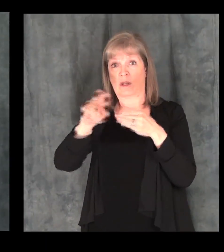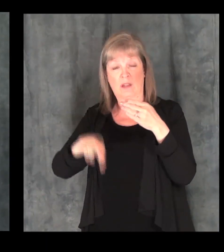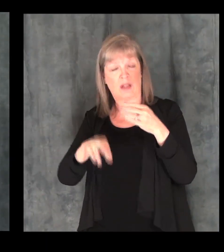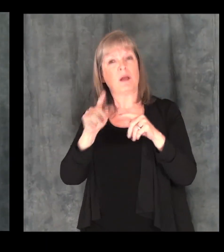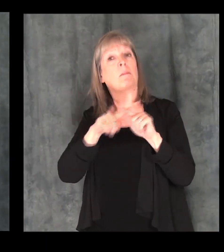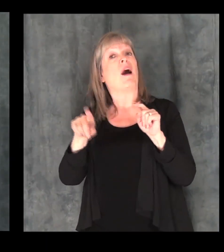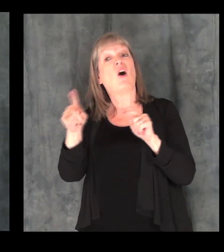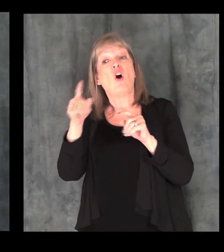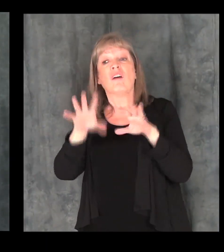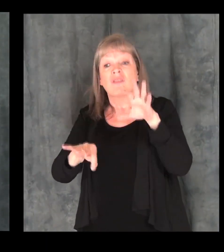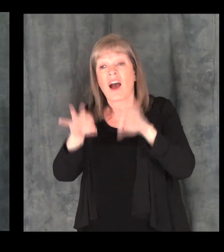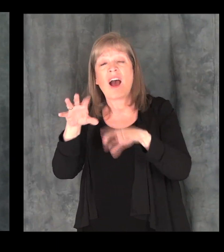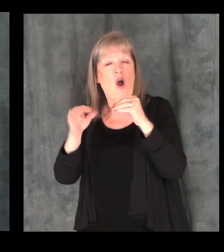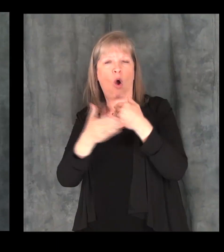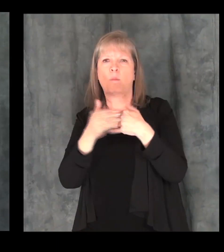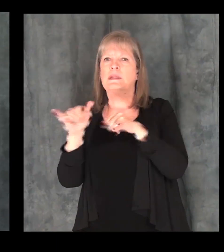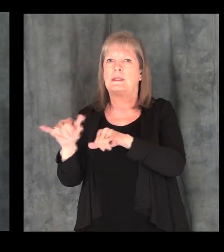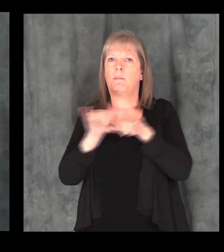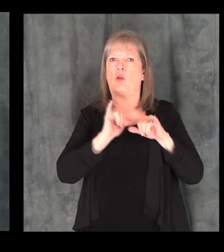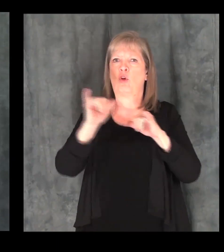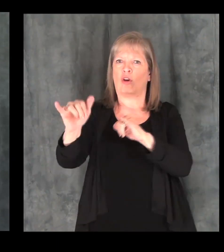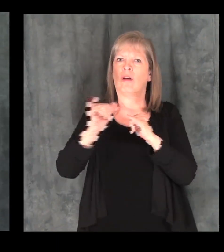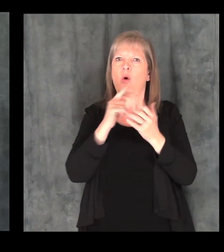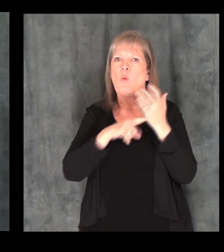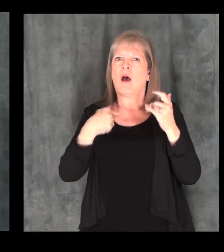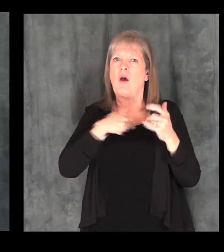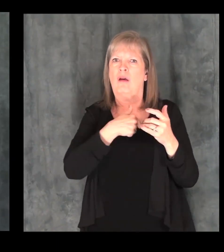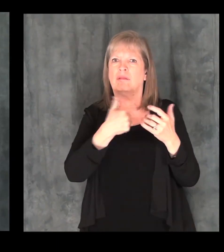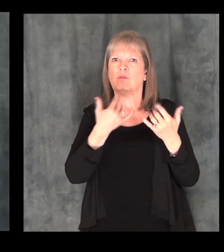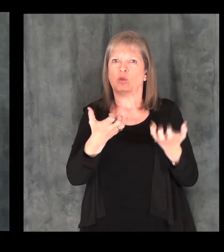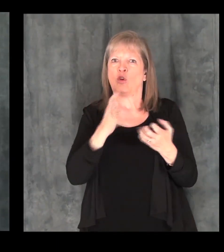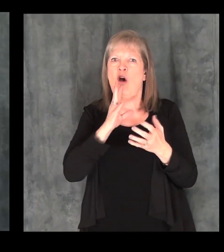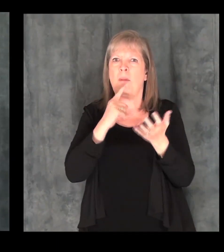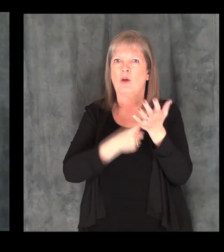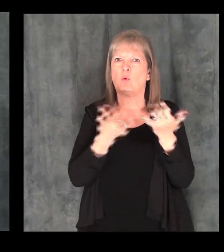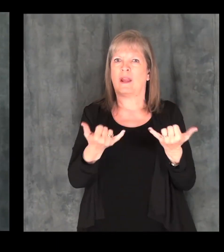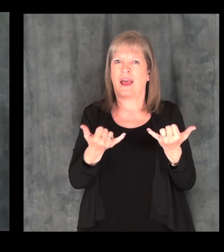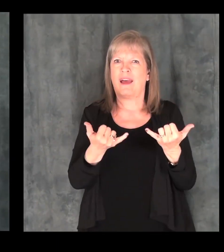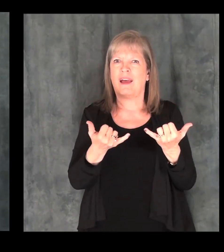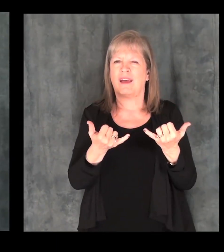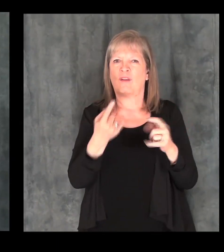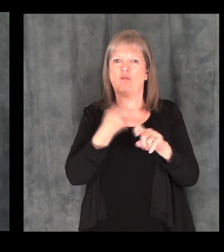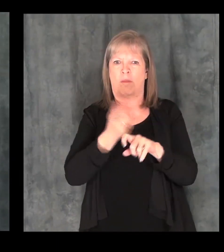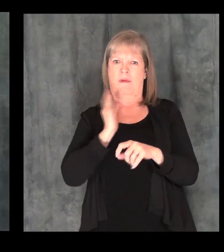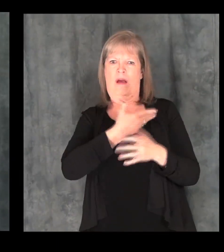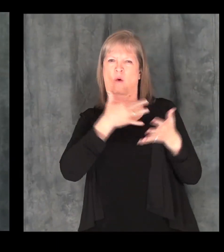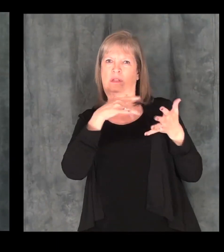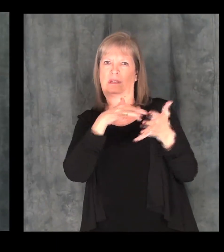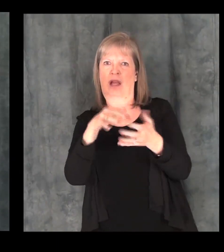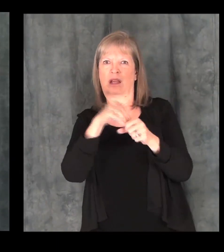things to what we're going to be talking about, or I'm going to be talking about today, as a result of the study that we did in Australia.